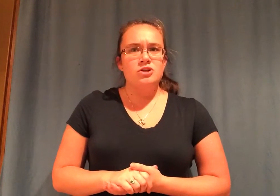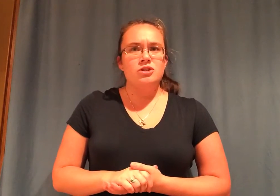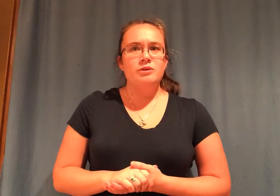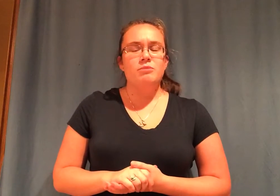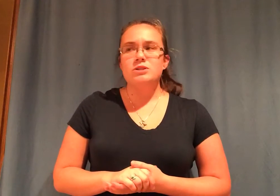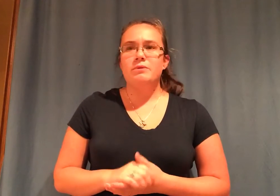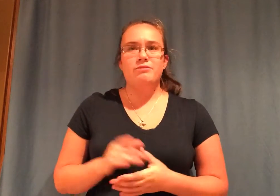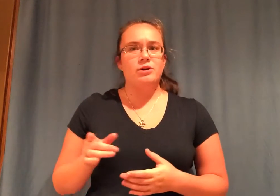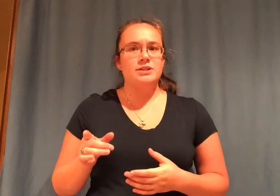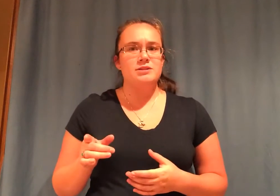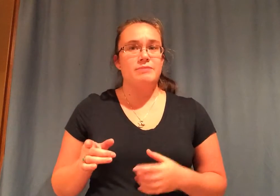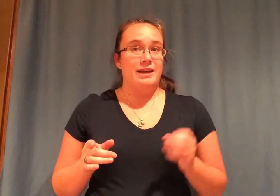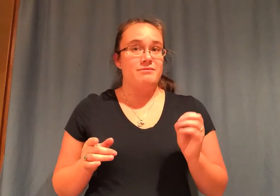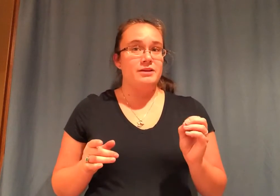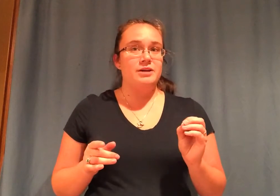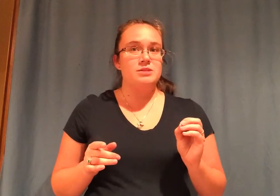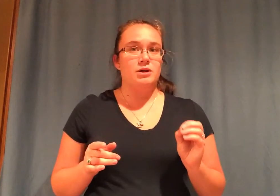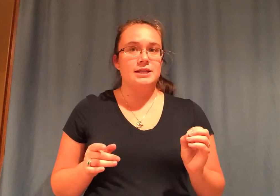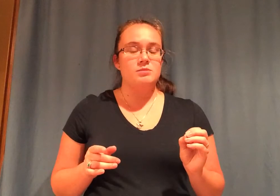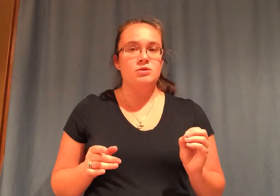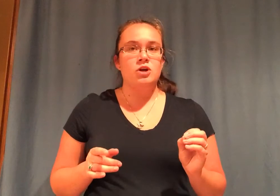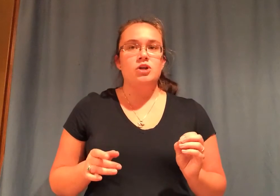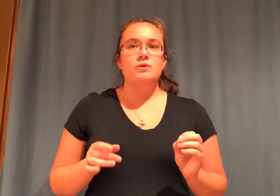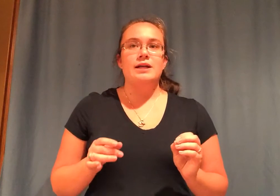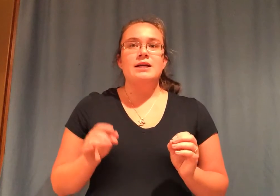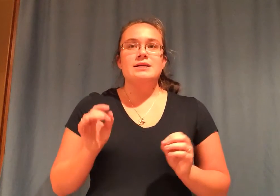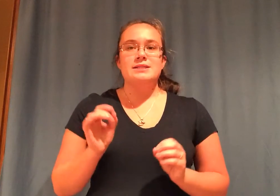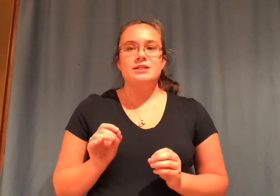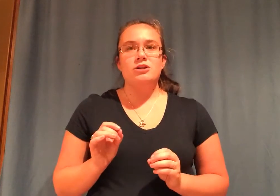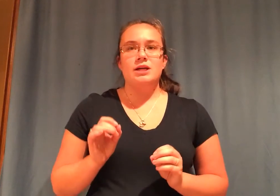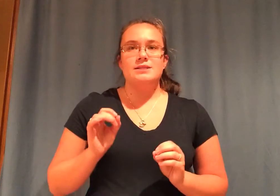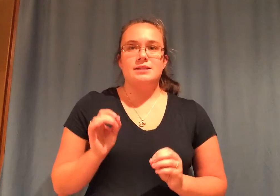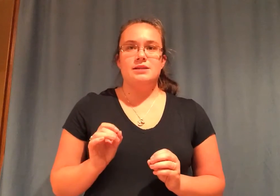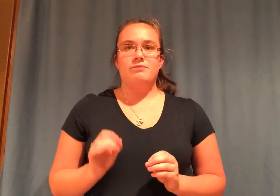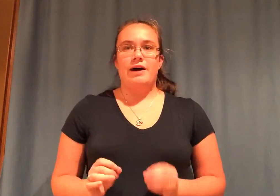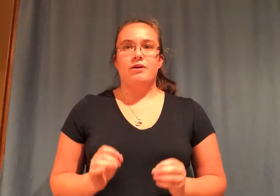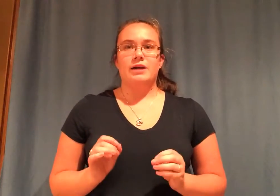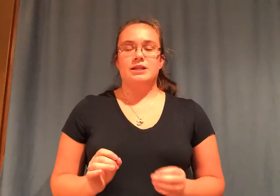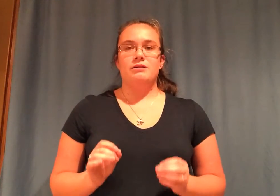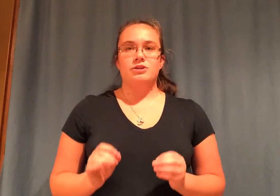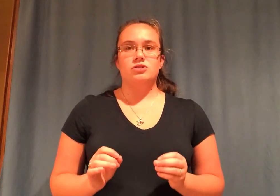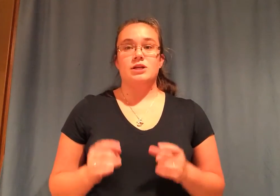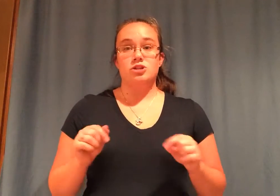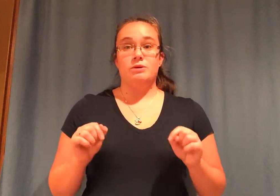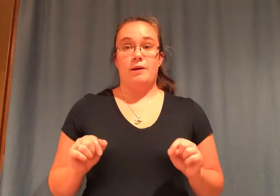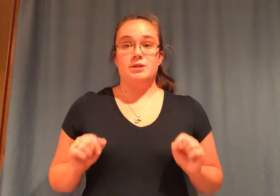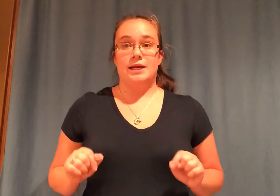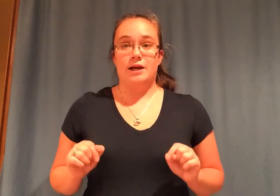So if you multiply 400,000 by that very, very small decimal, you get 665 elected officials that should be representing